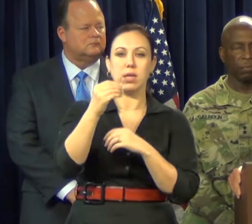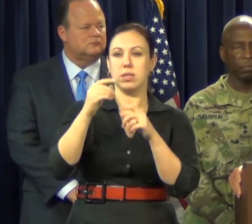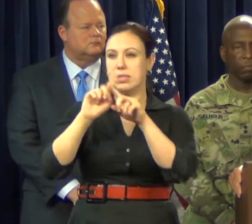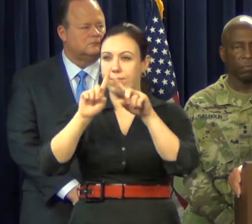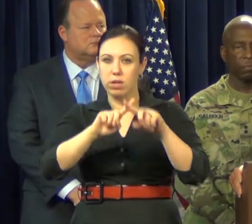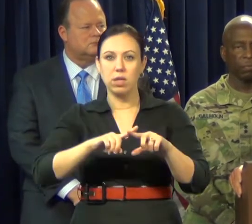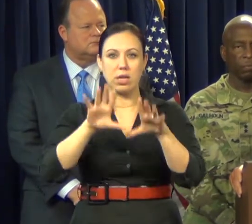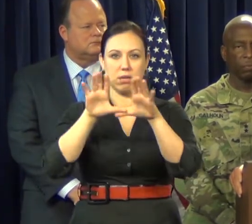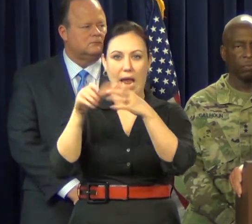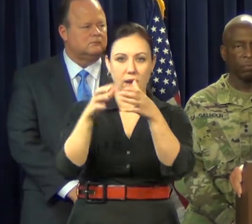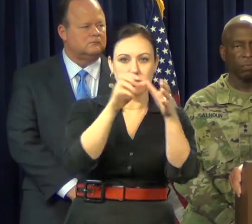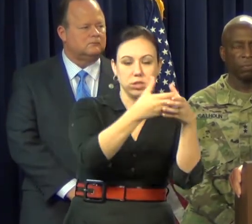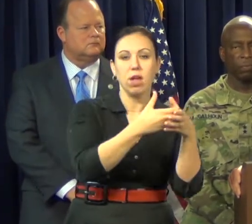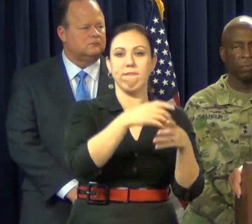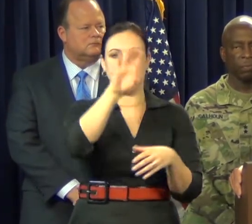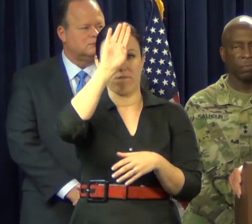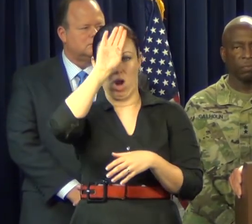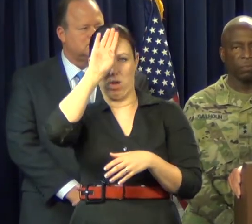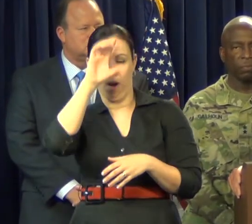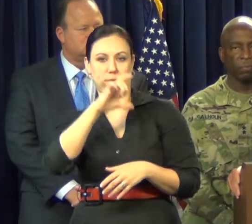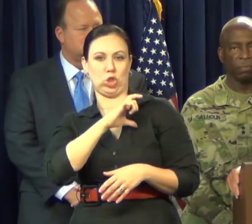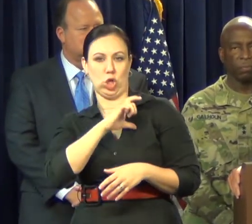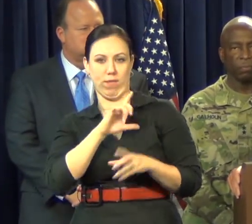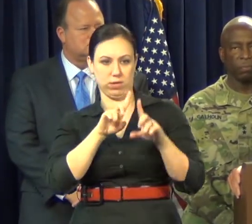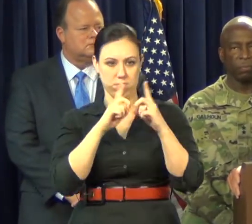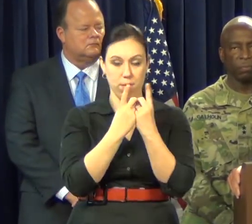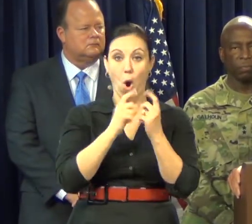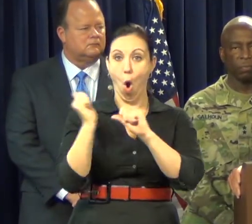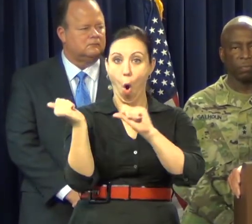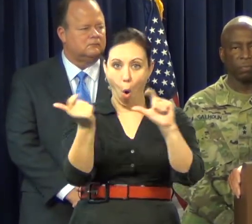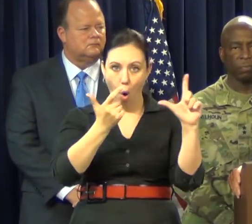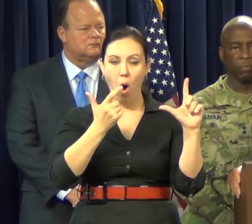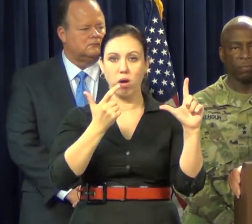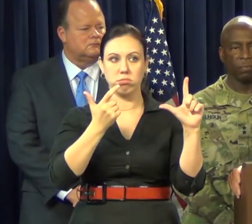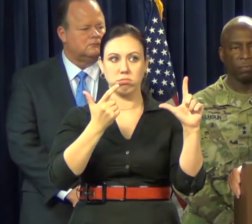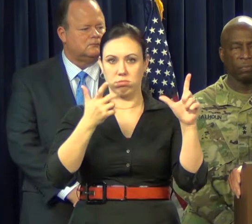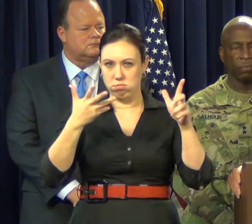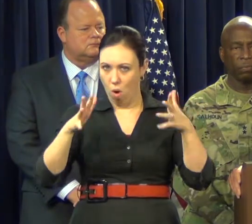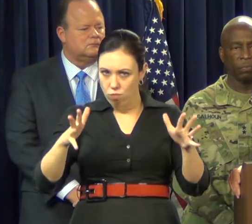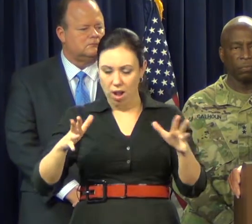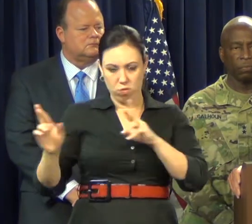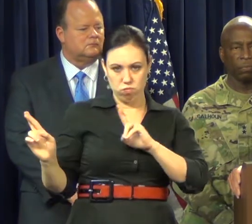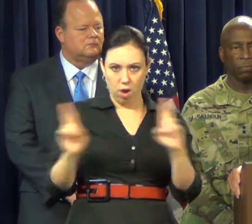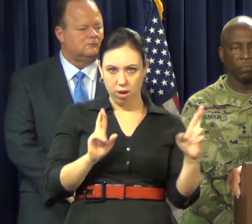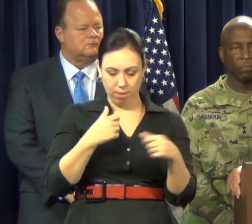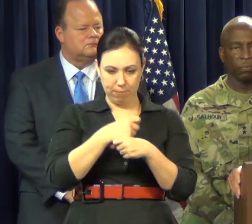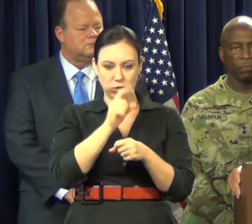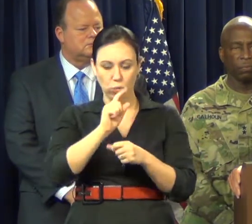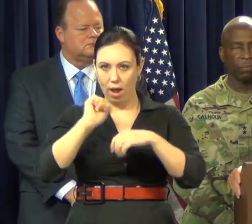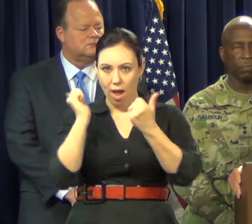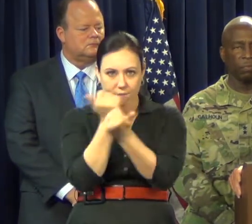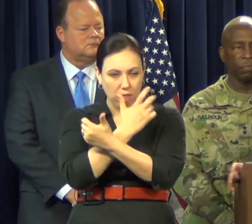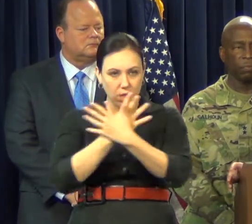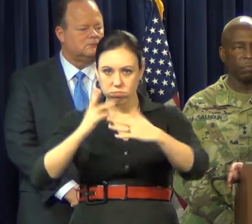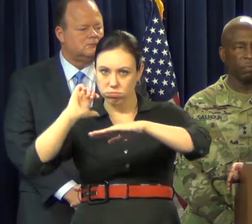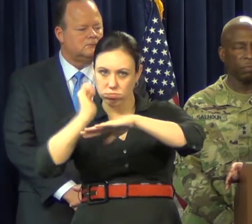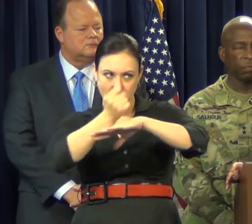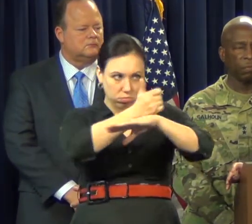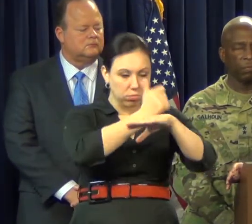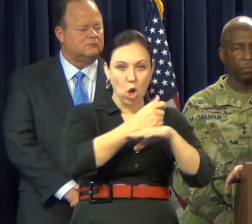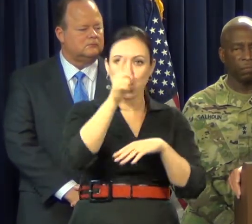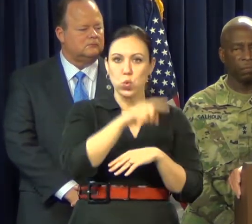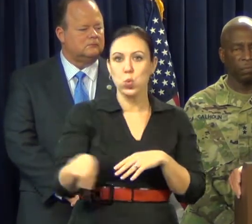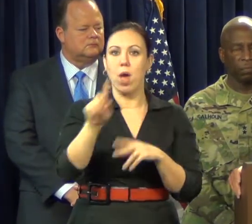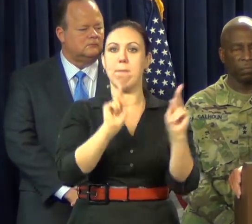the Jacksonville Sheriff's Office, the fire department, we're all ready to make sure that we've got things in place to make sure that the people